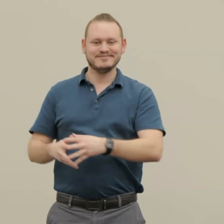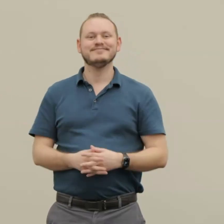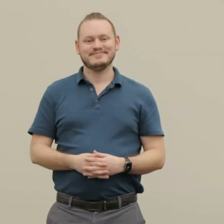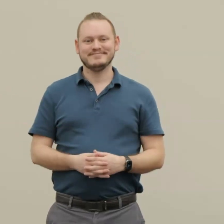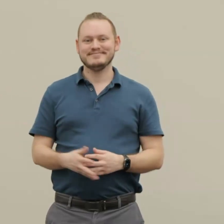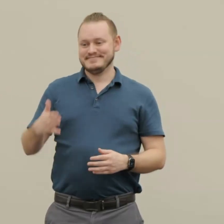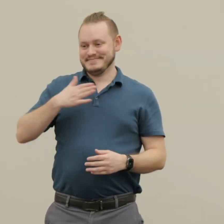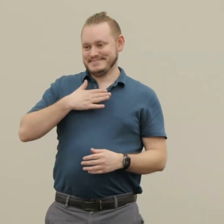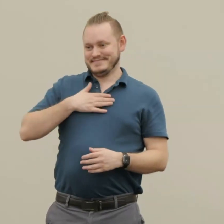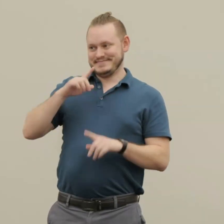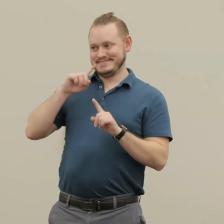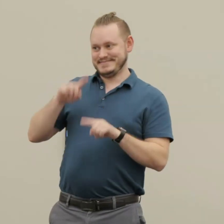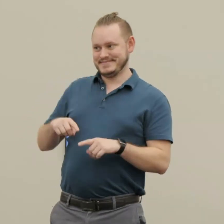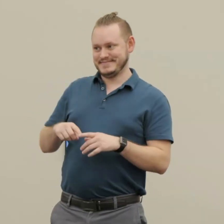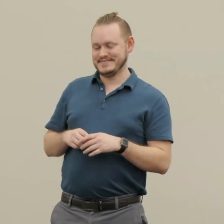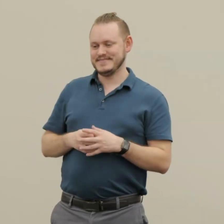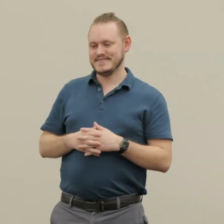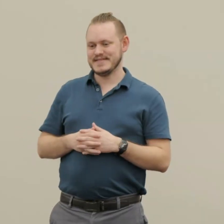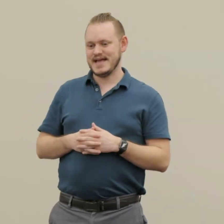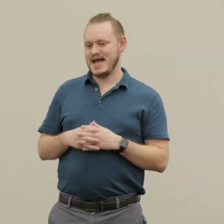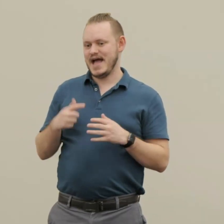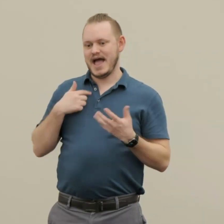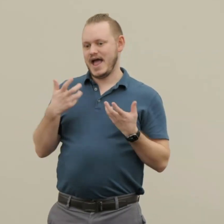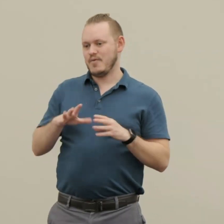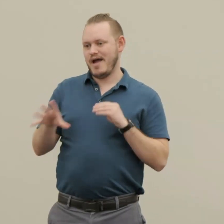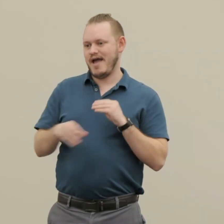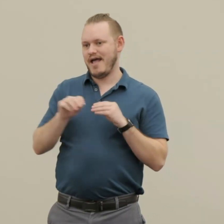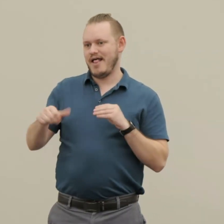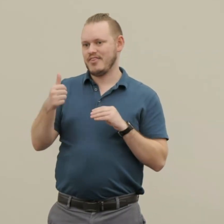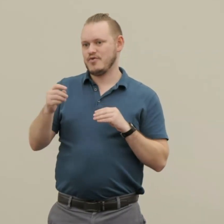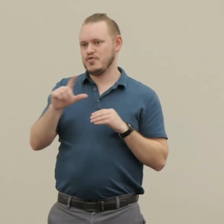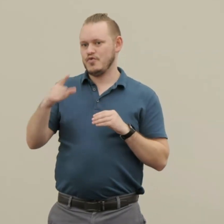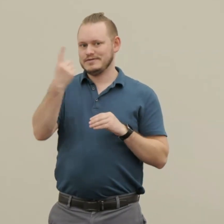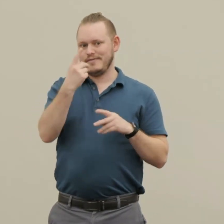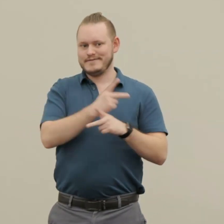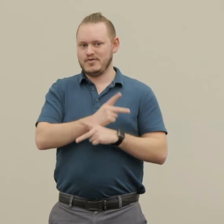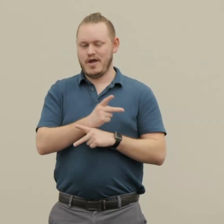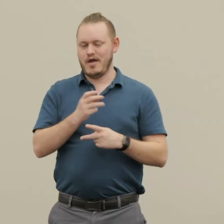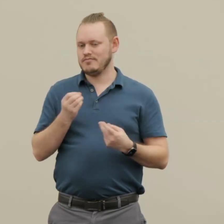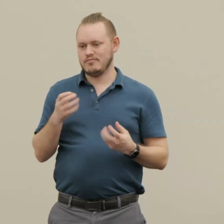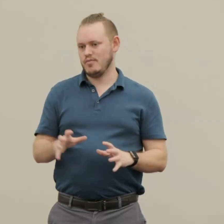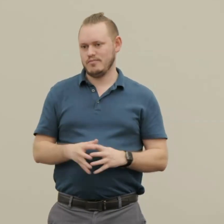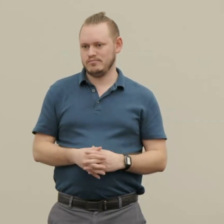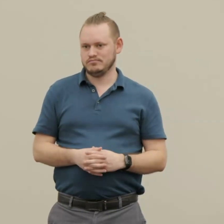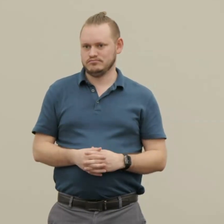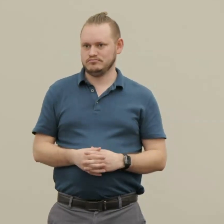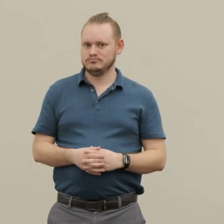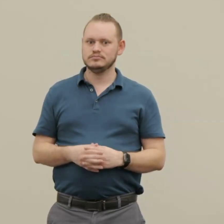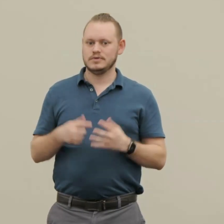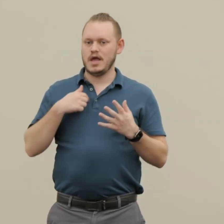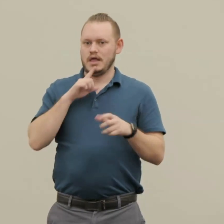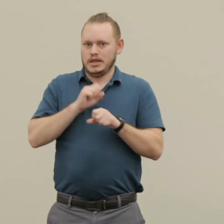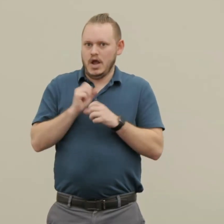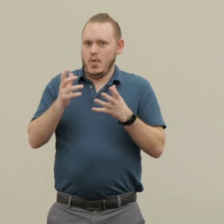My answer would be, I don't want to add another tool for somebody to have to figure out. I literally want